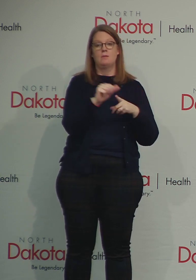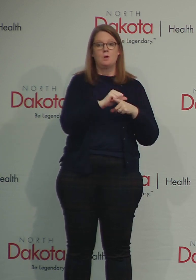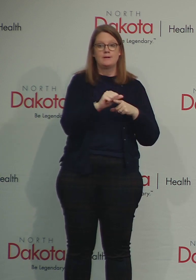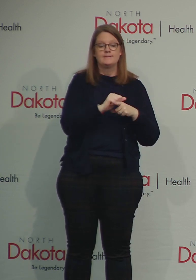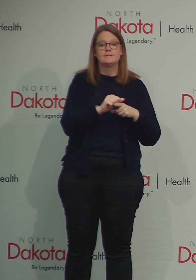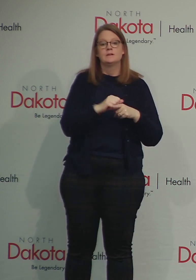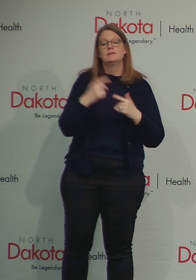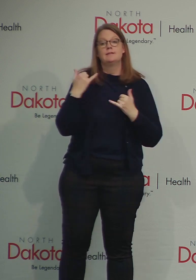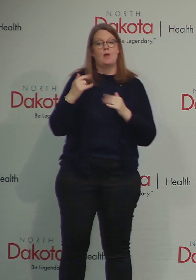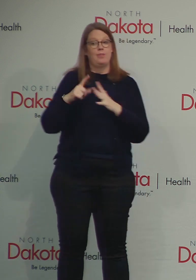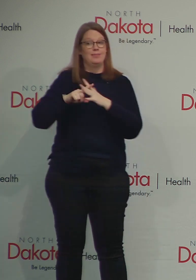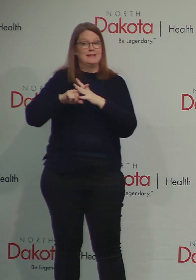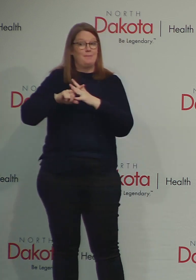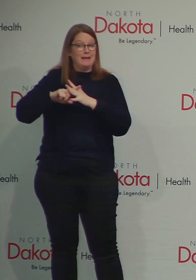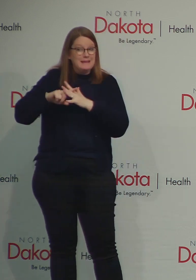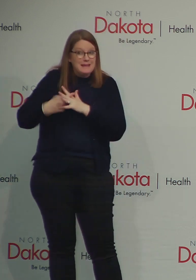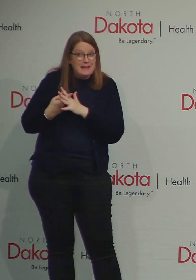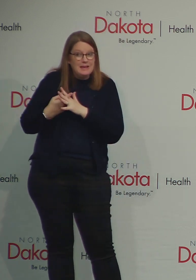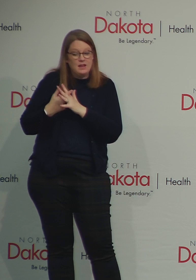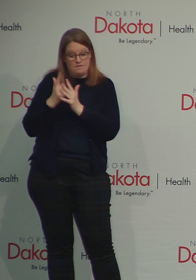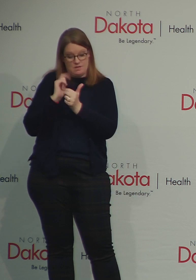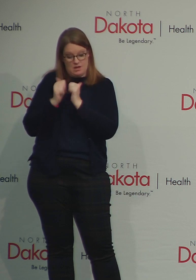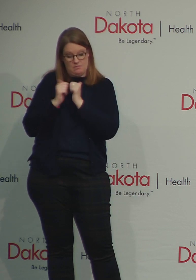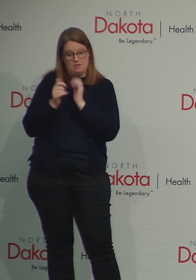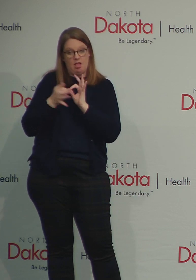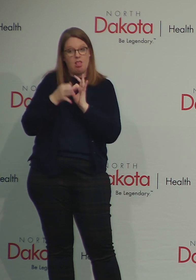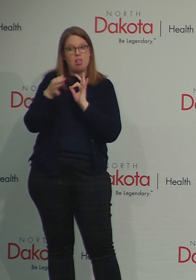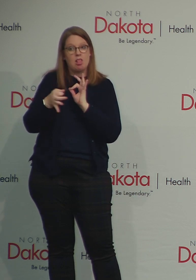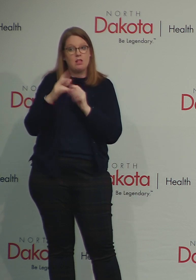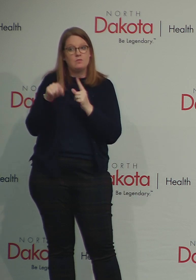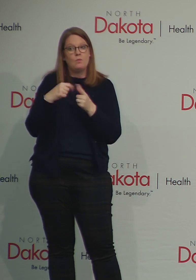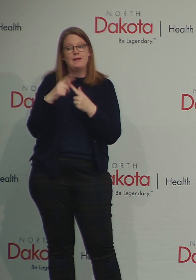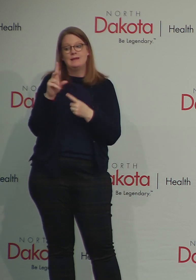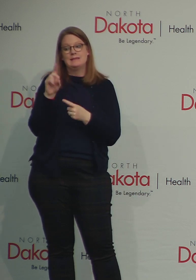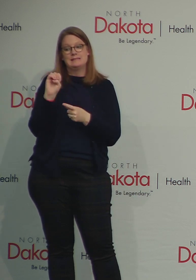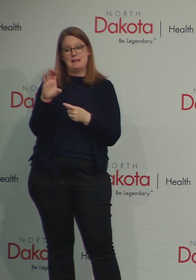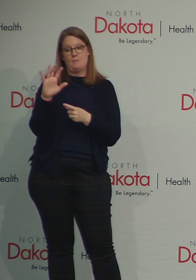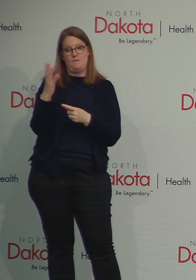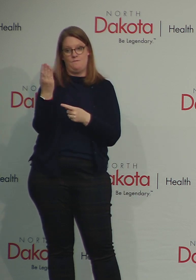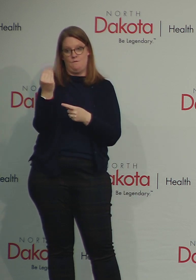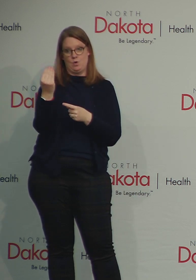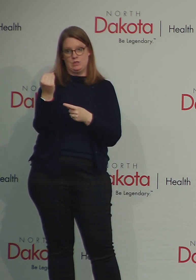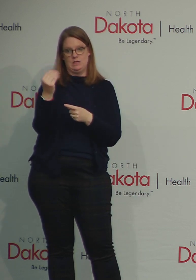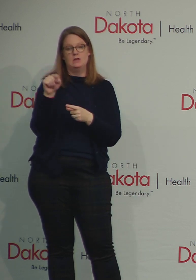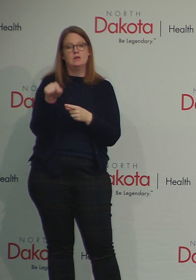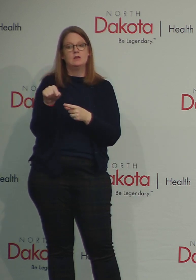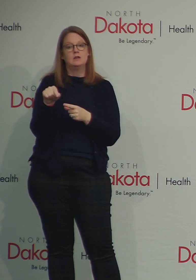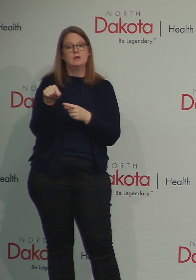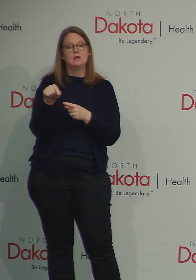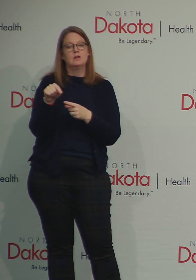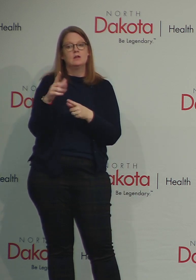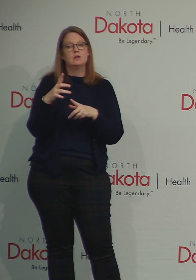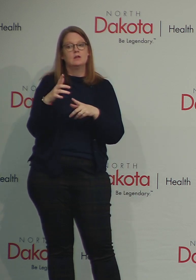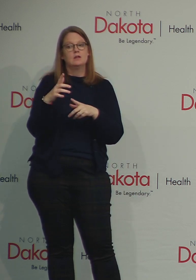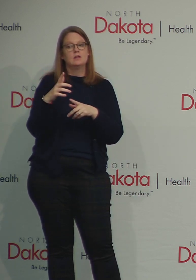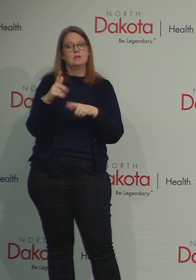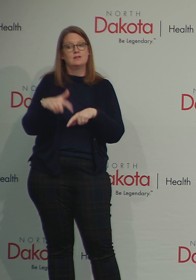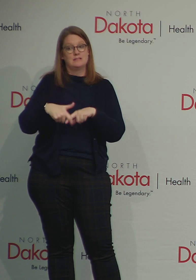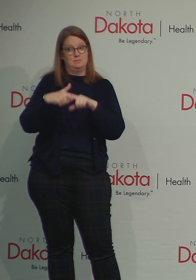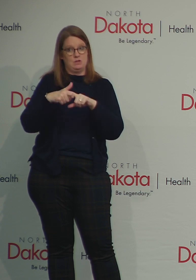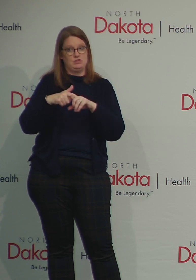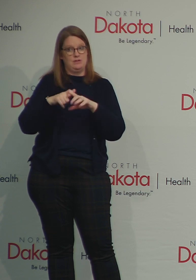delayed the beginning of competitions until December 14th, and those suspension of